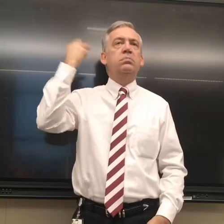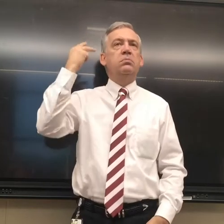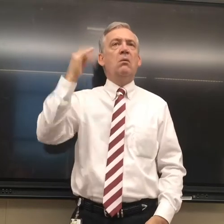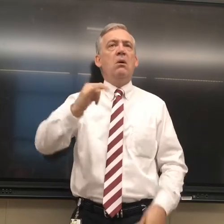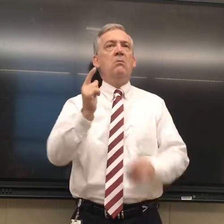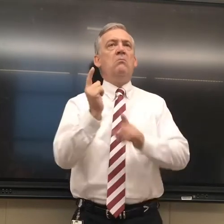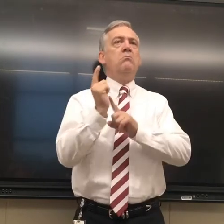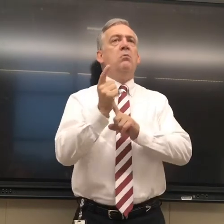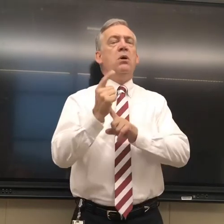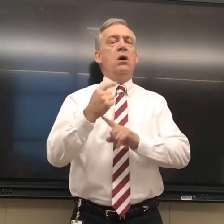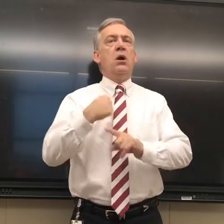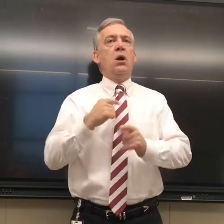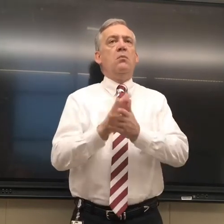child.